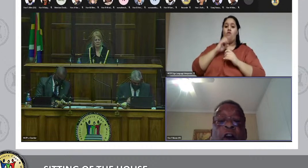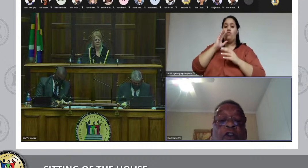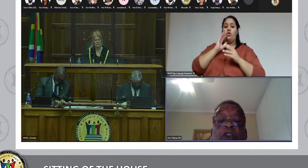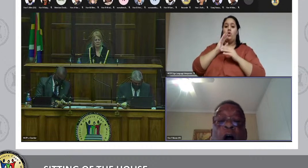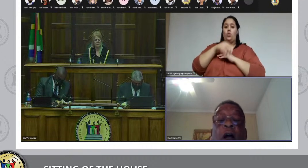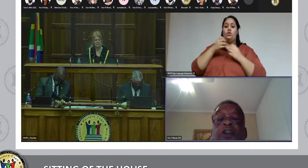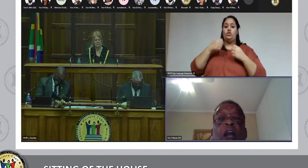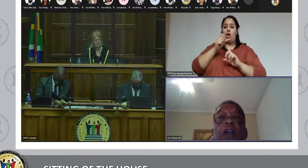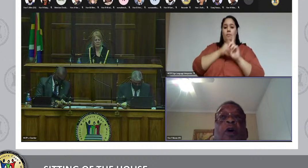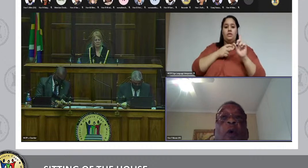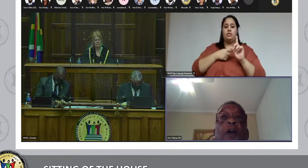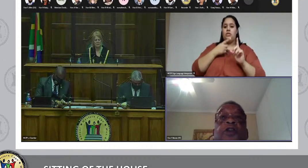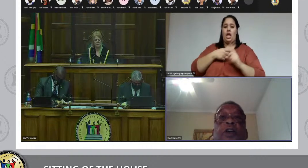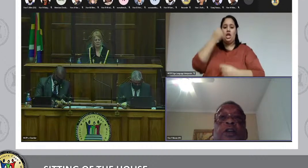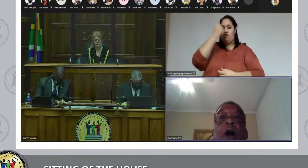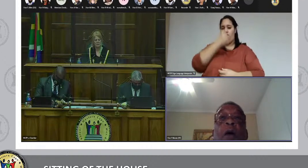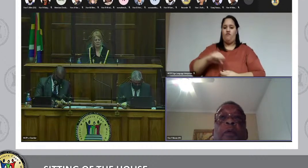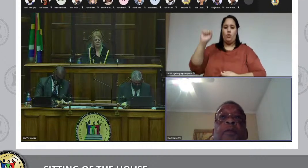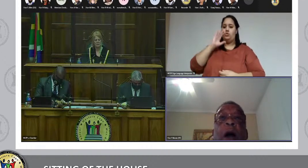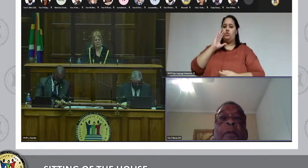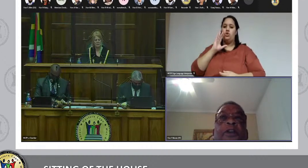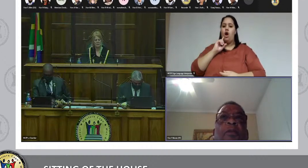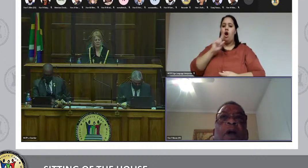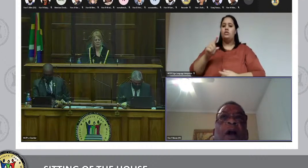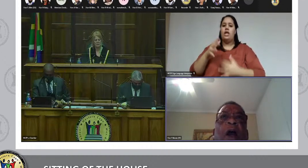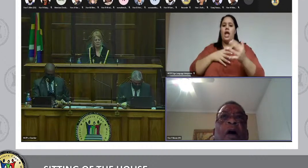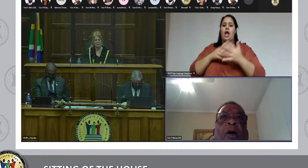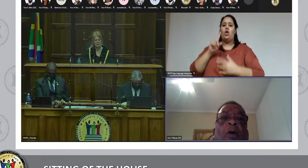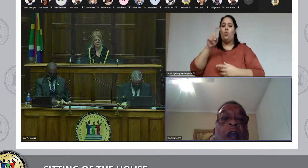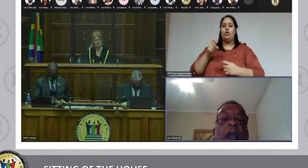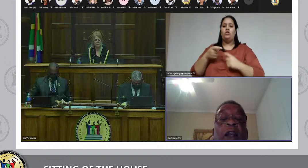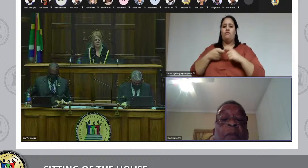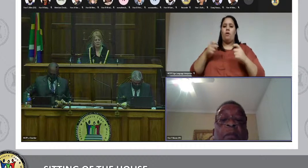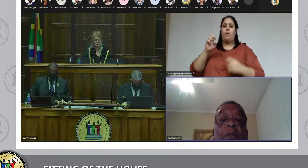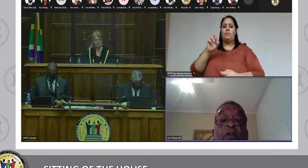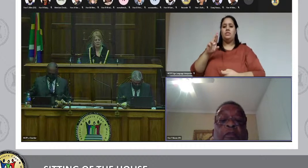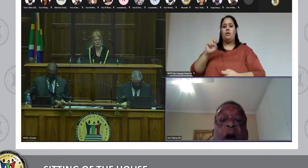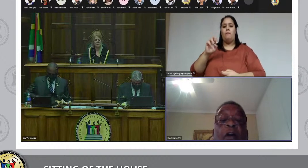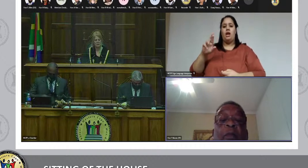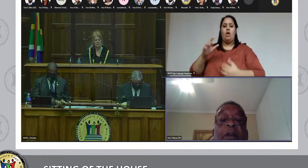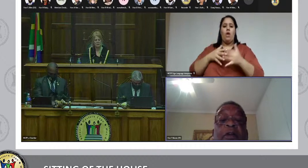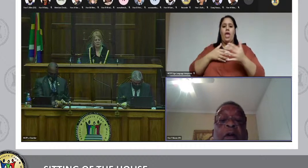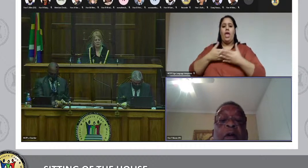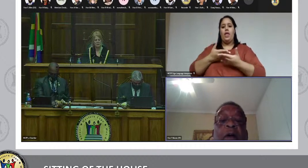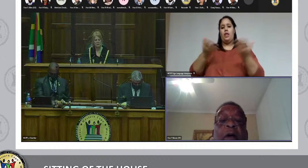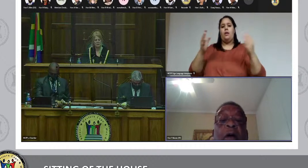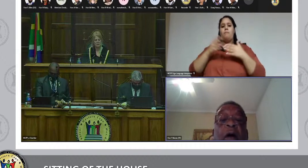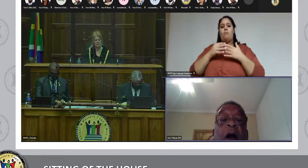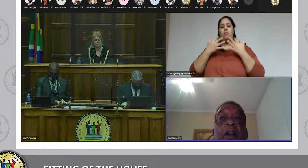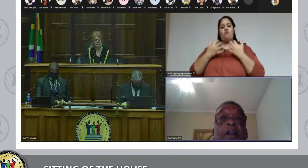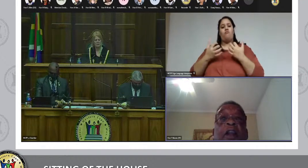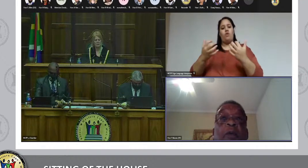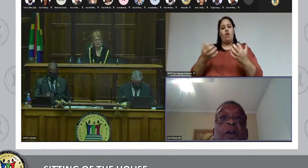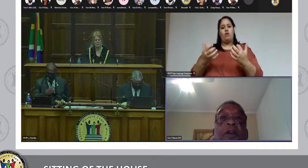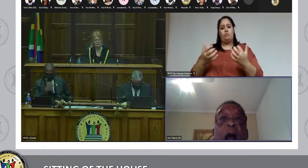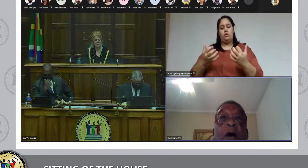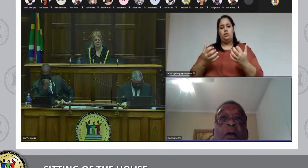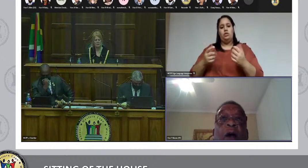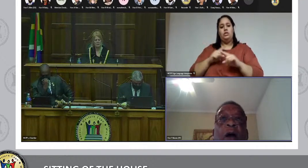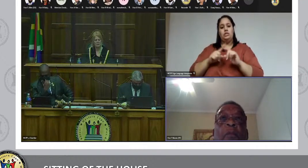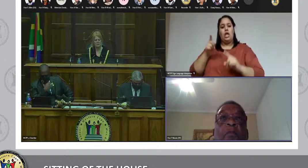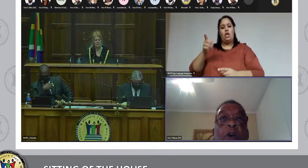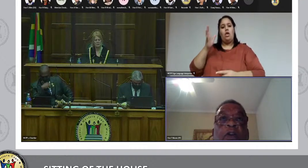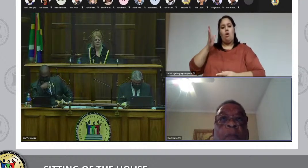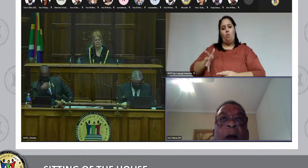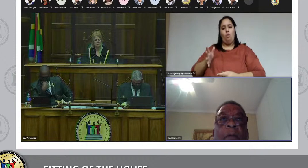he refused to answer any questions put by Mr. Marais or any member of Parliament, and that he will